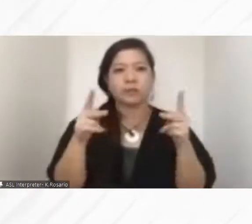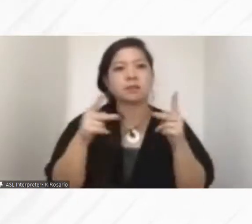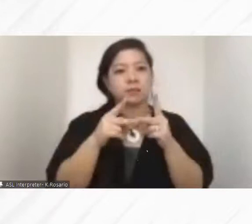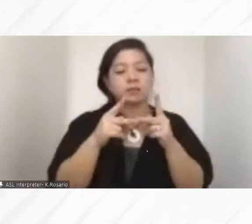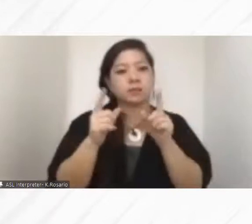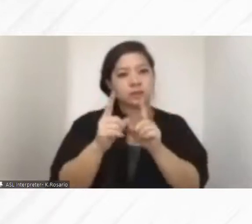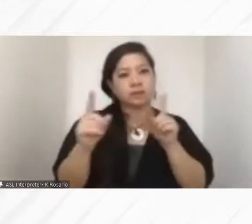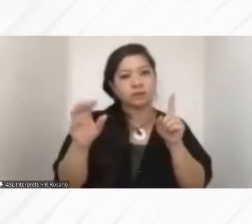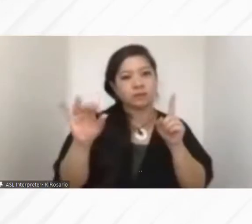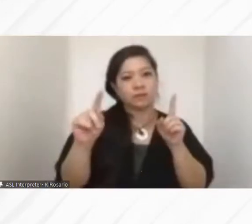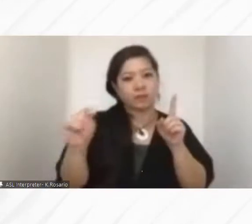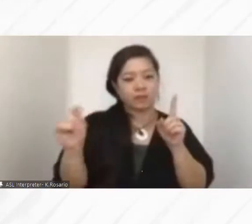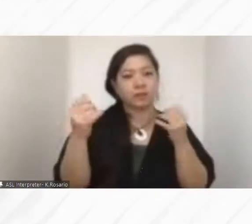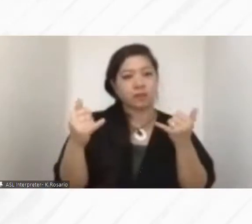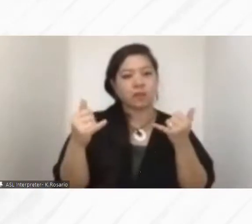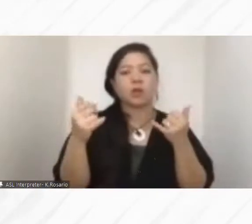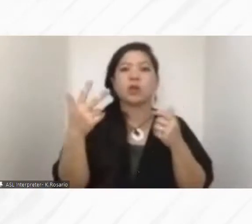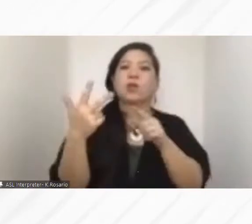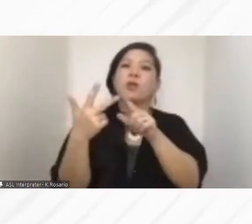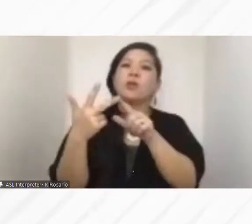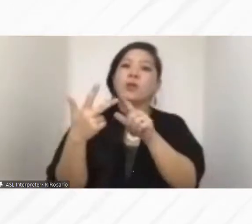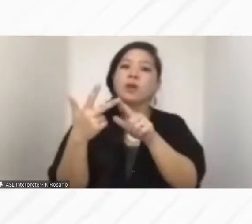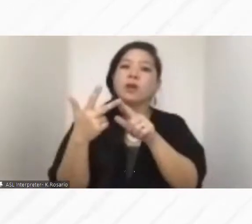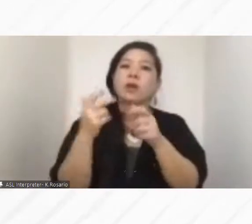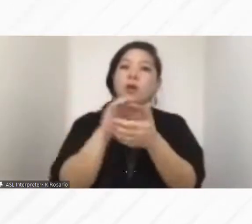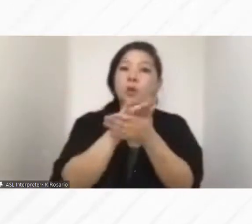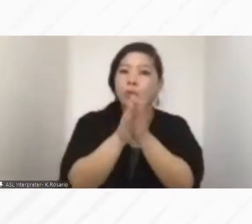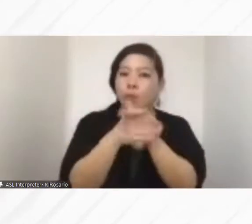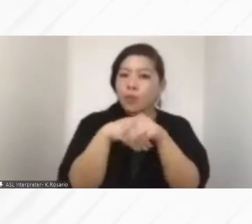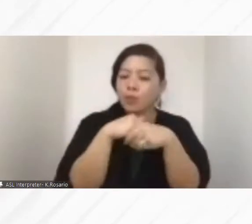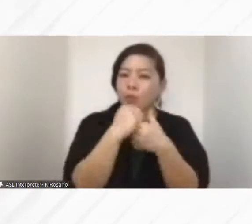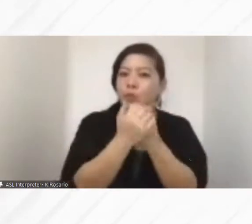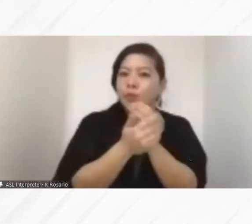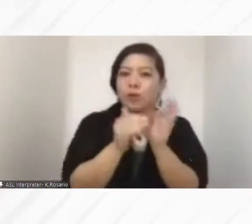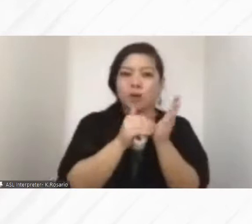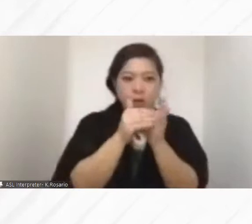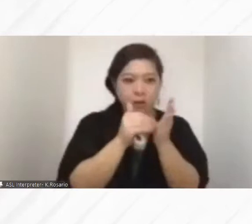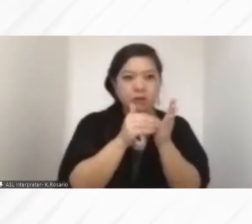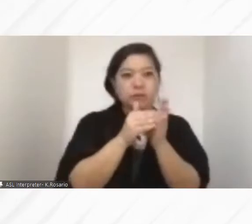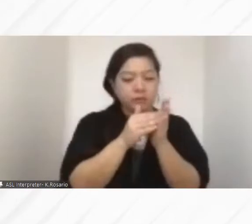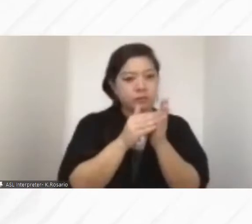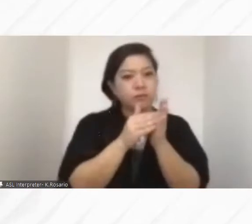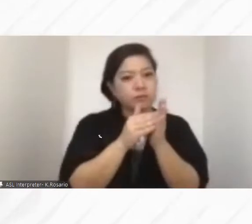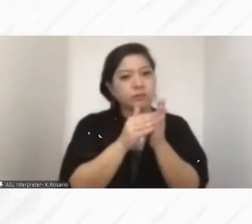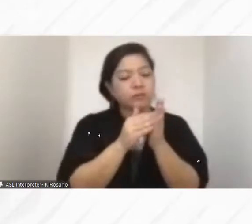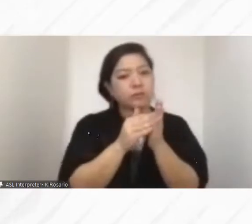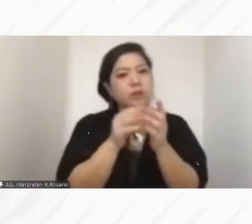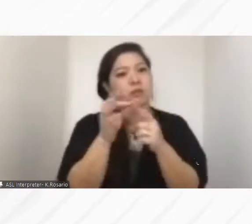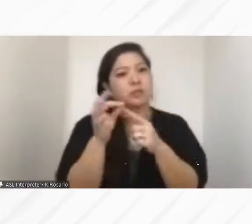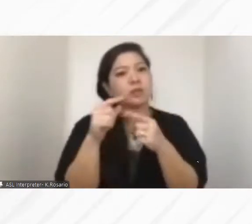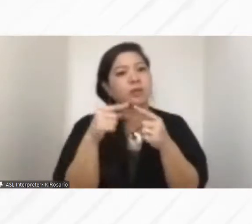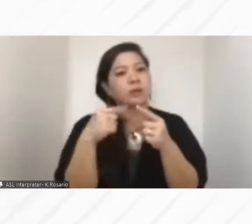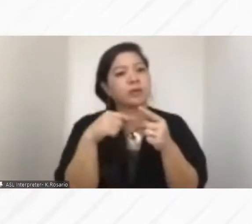feet between you and others. And the 3rd W, wash your hands frequently and thoroughly. Especially as we near the